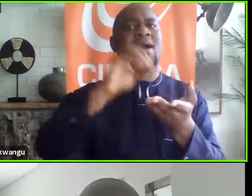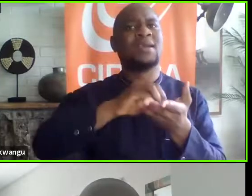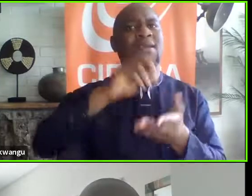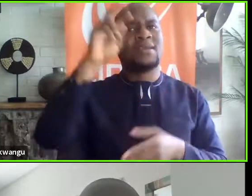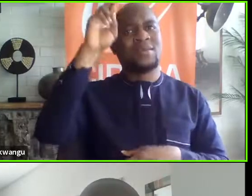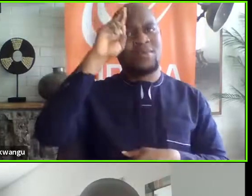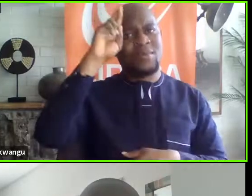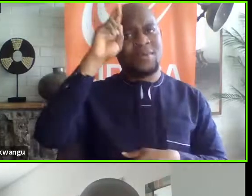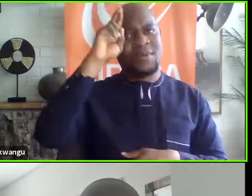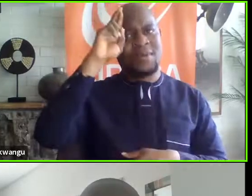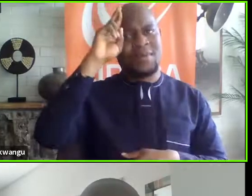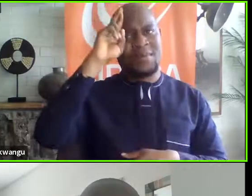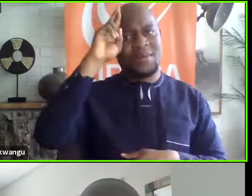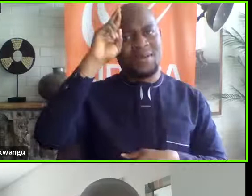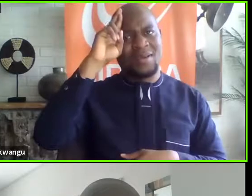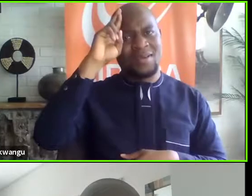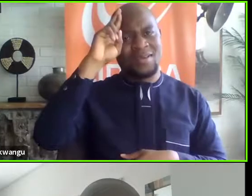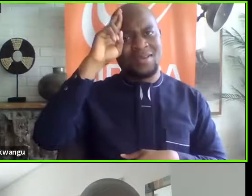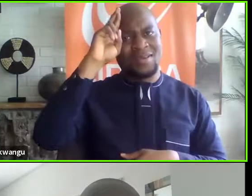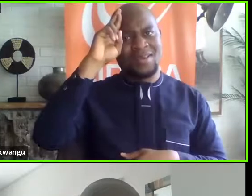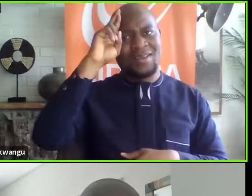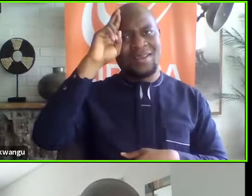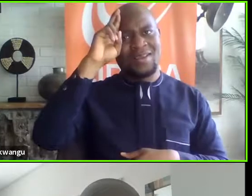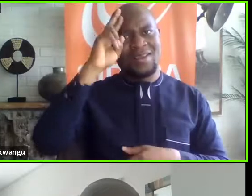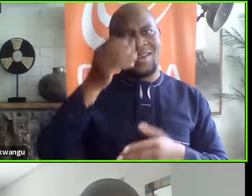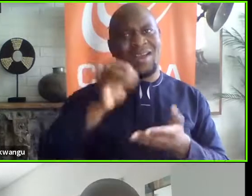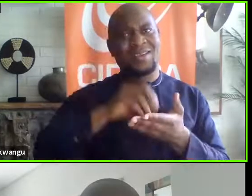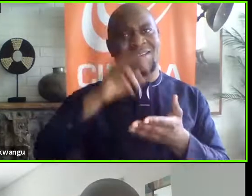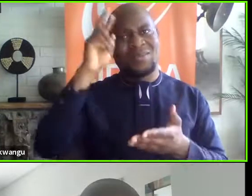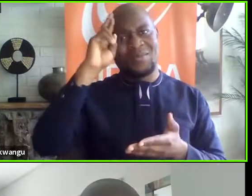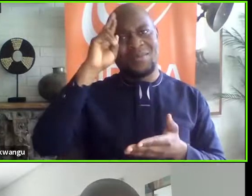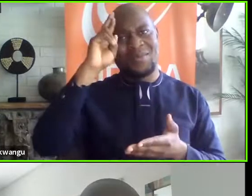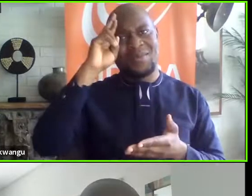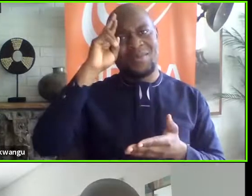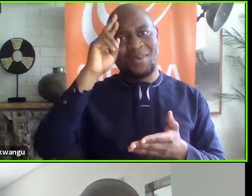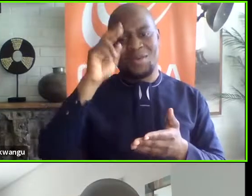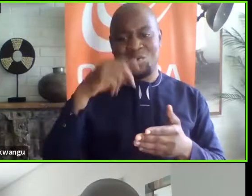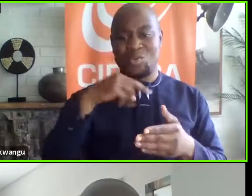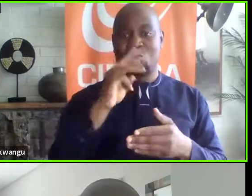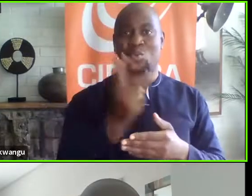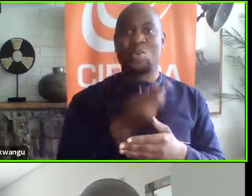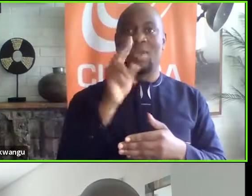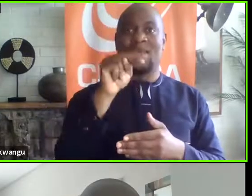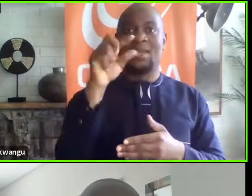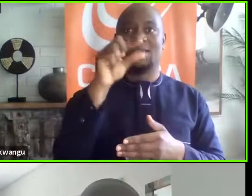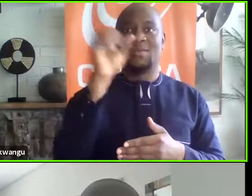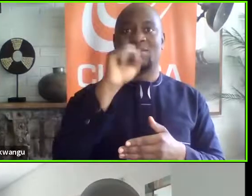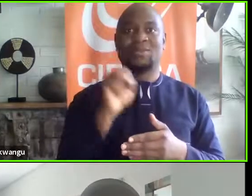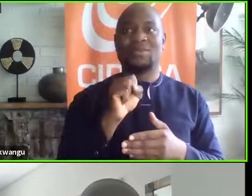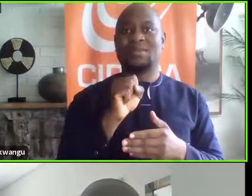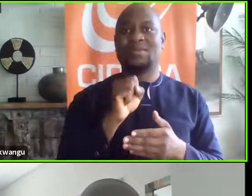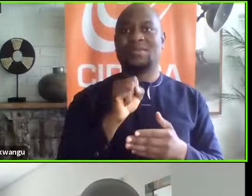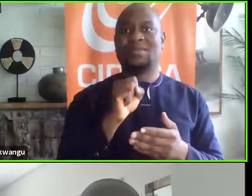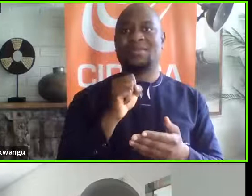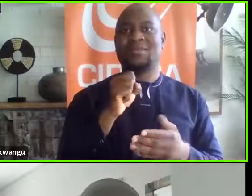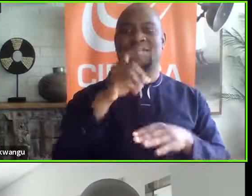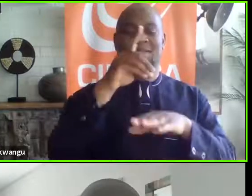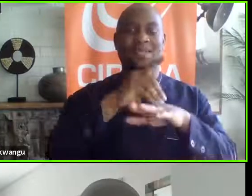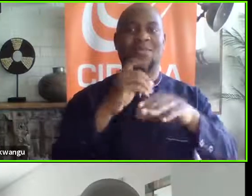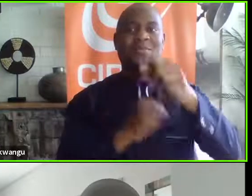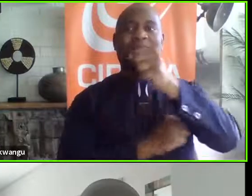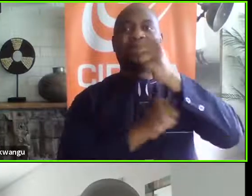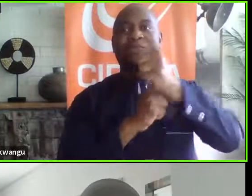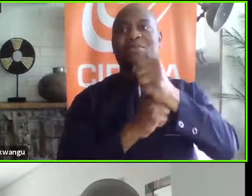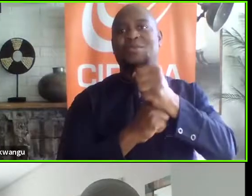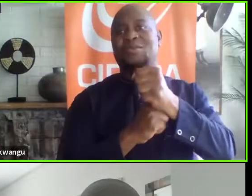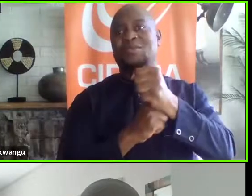students in education settings quite very important for them to learn, because you must remember that we are